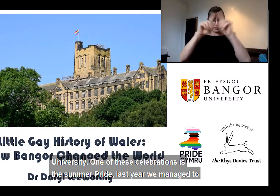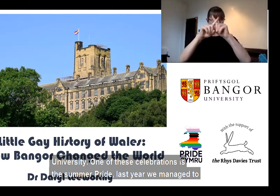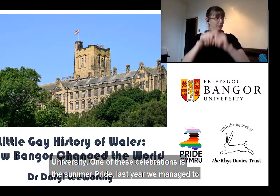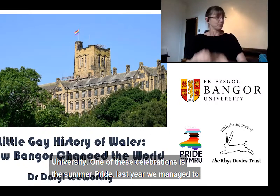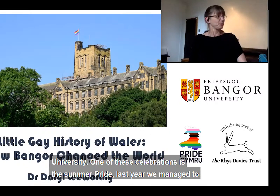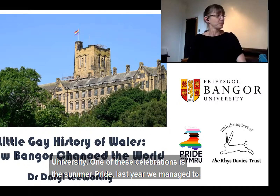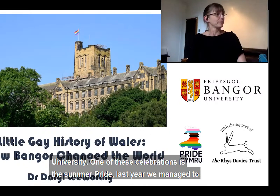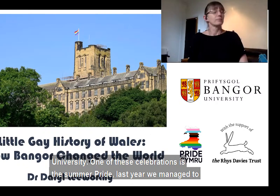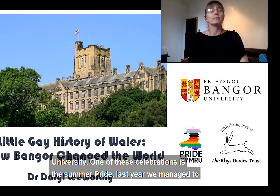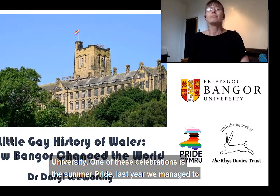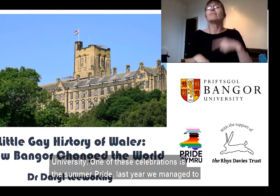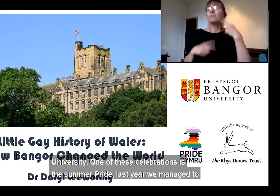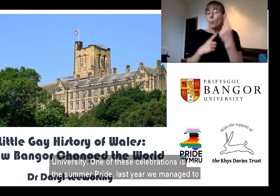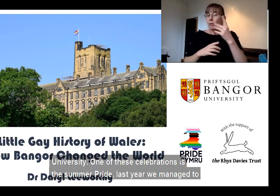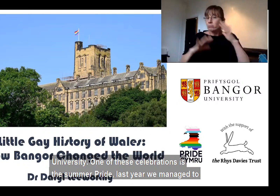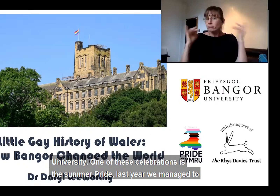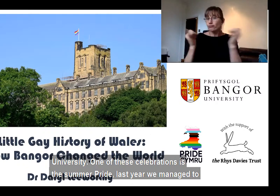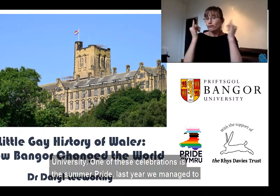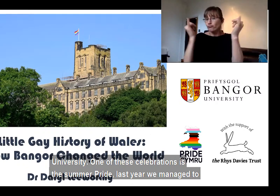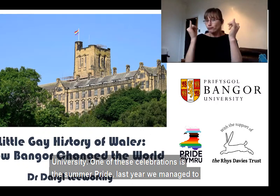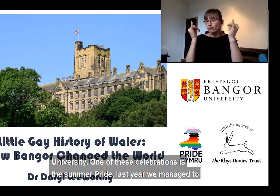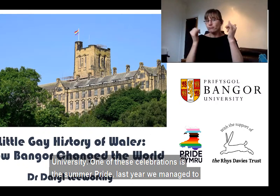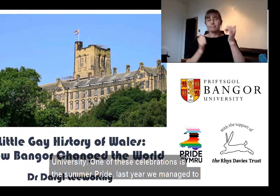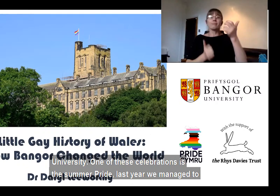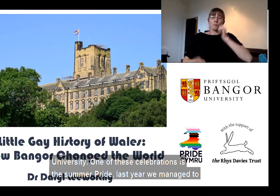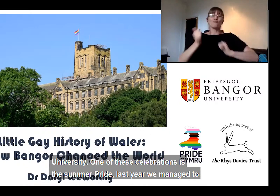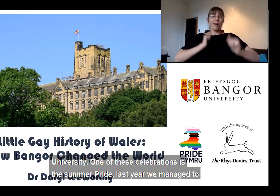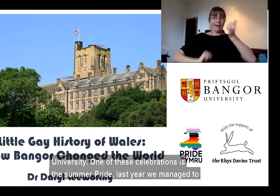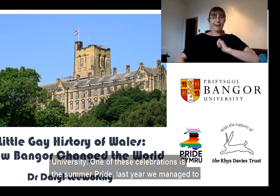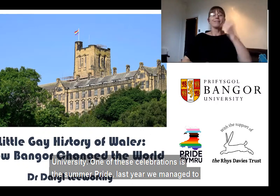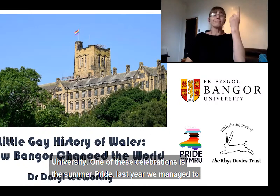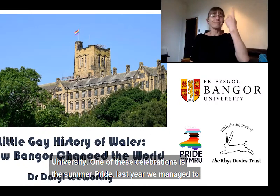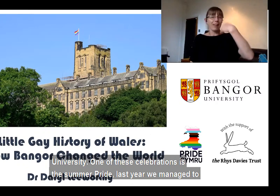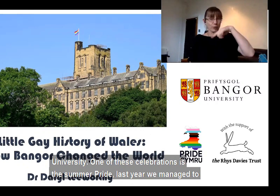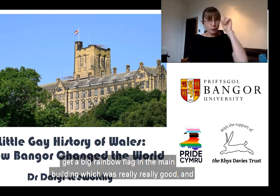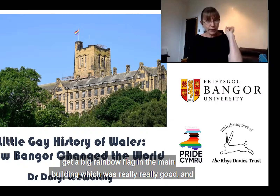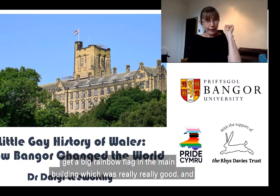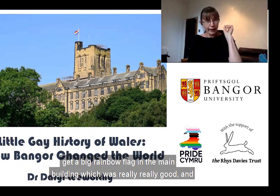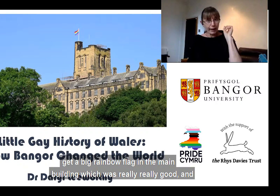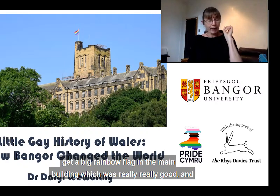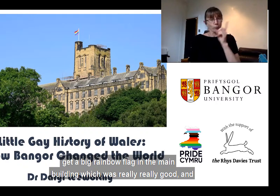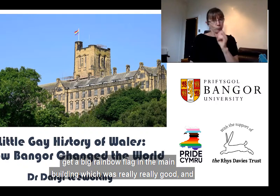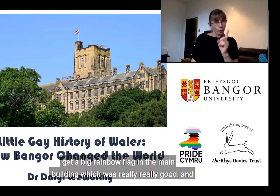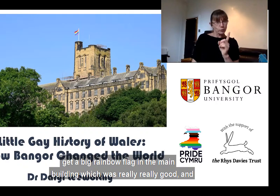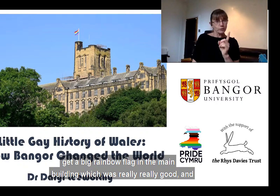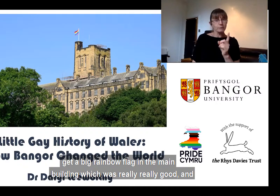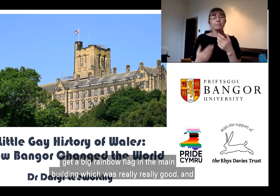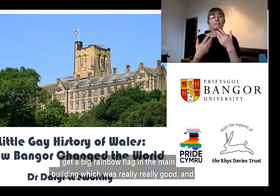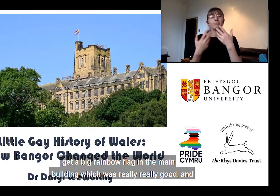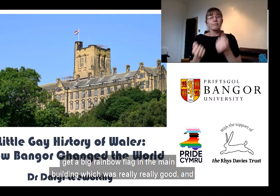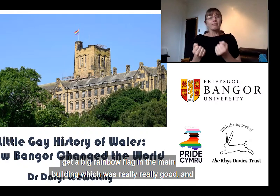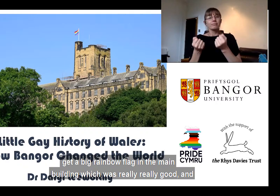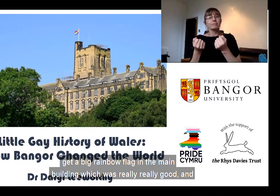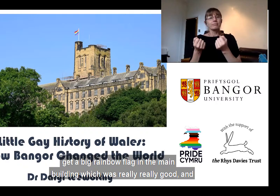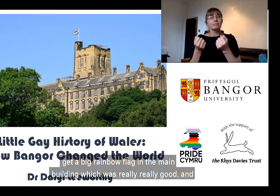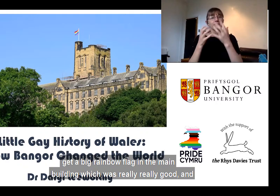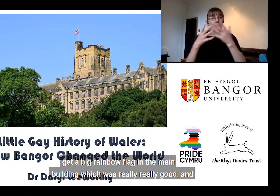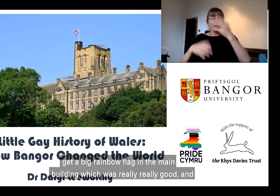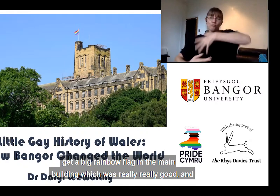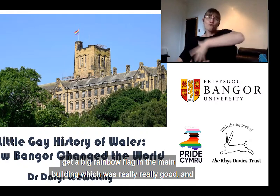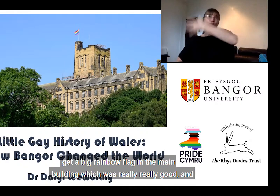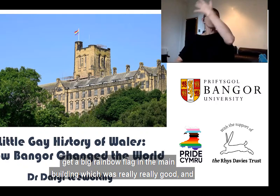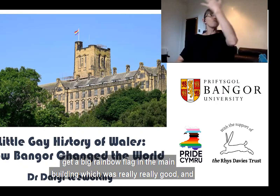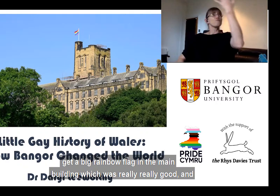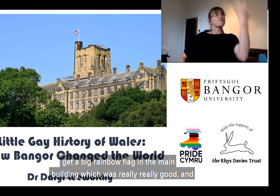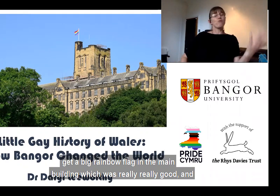One of these celebrations is the Summer Pride. Last year, we managed to get a big rainbow flag in the